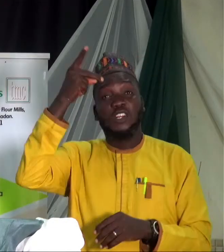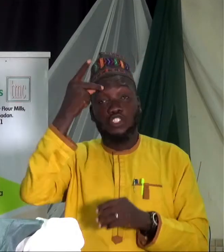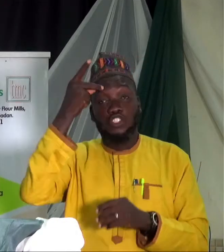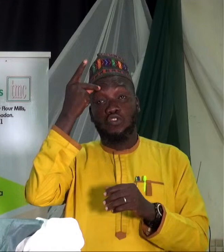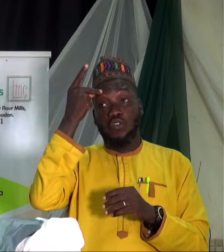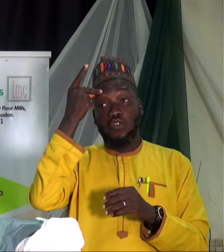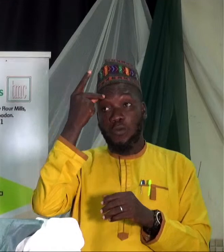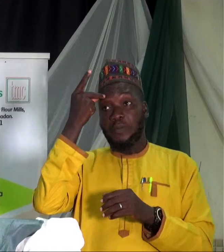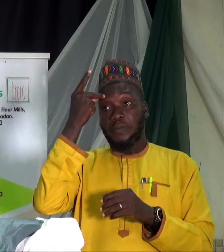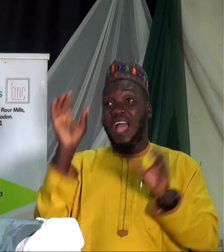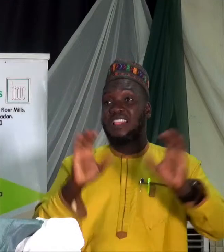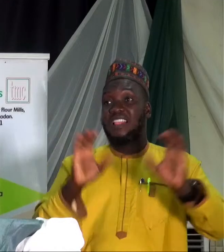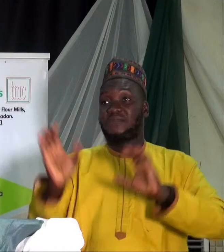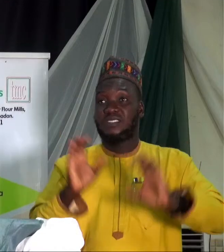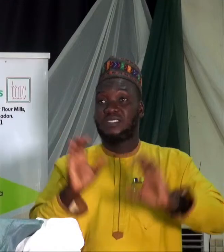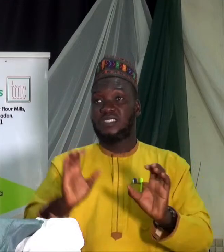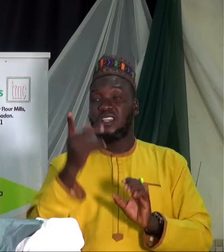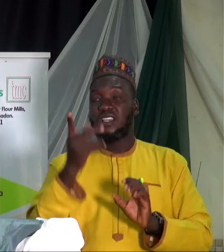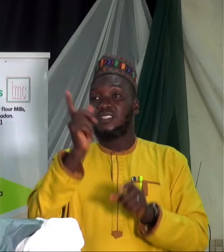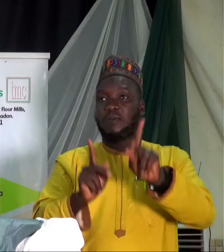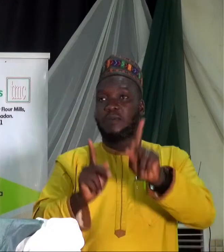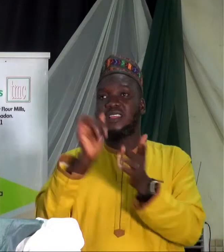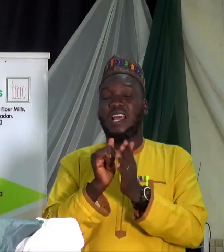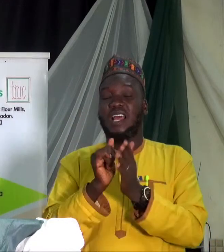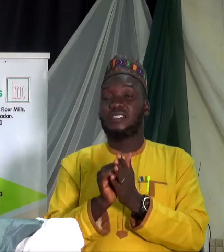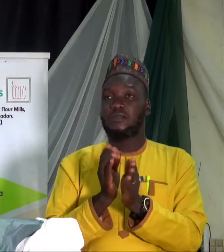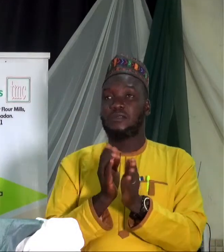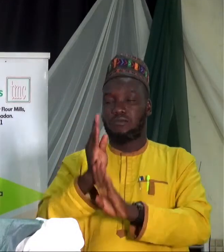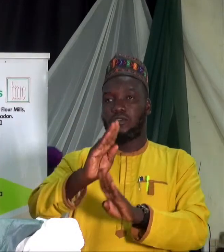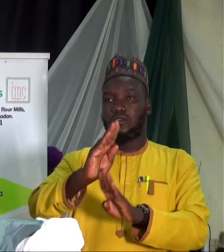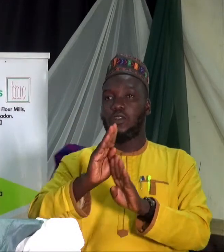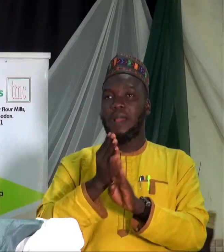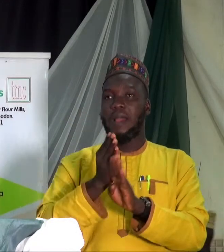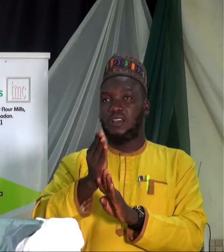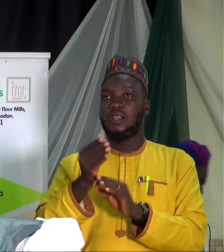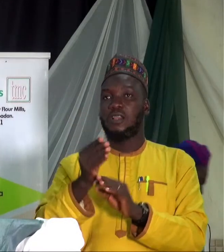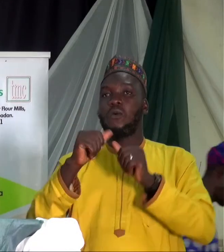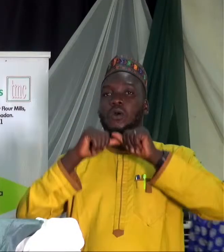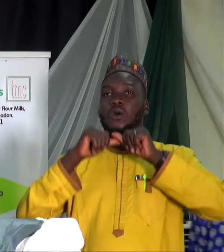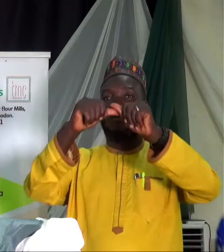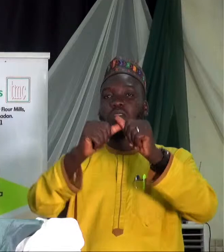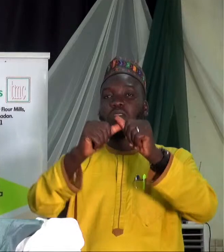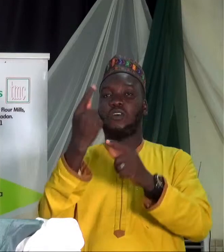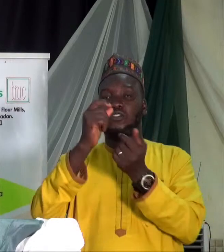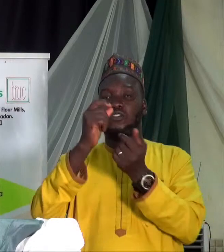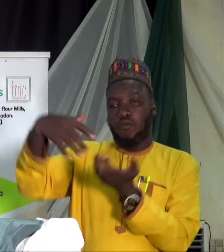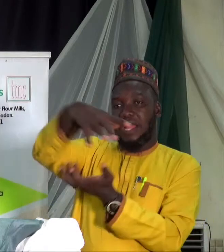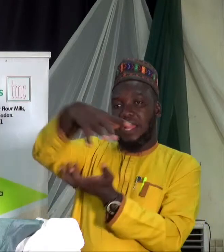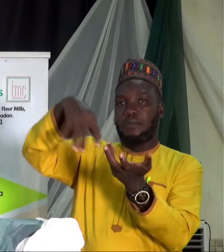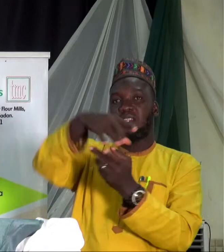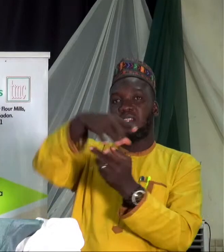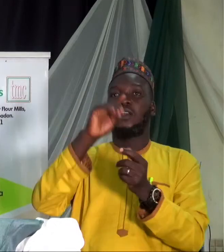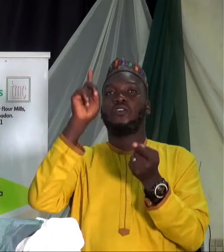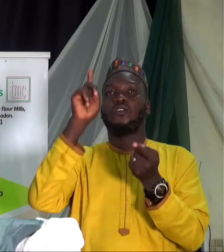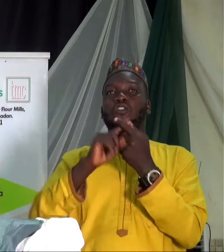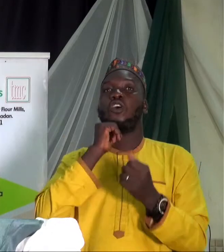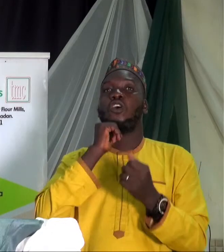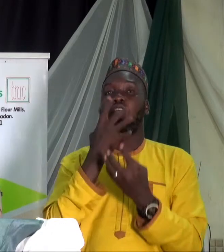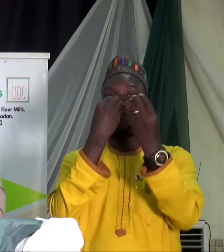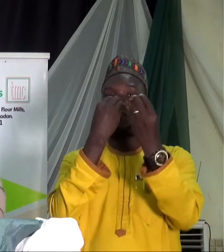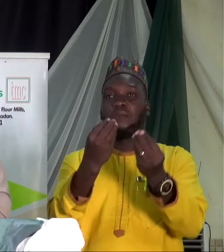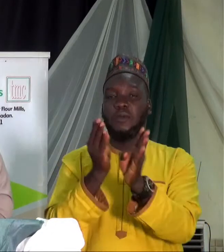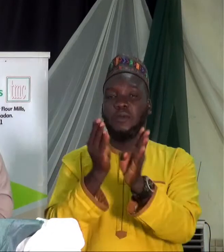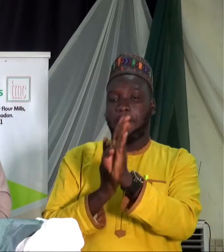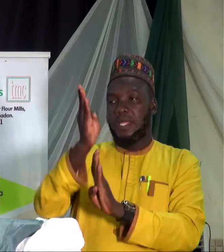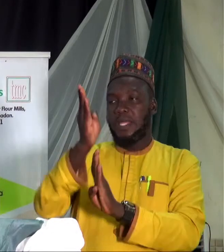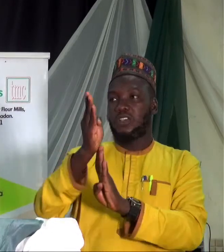common notion that an outspoken minority, we always continue to manipulate the uninformed majority.